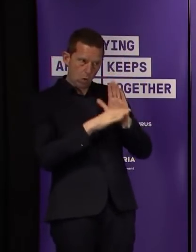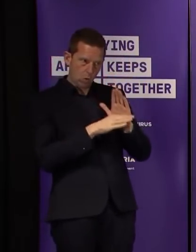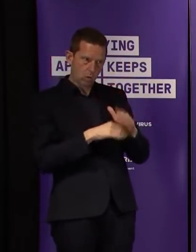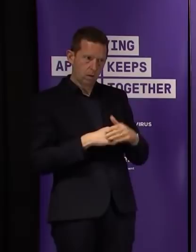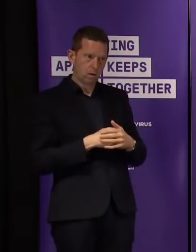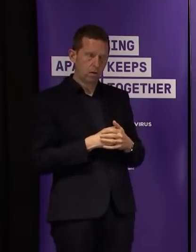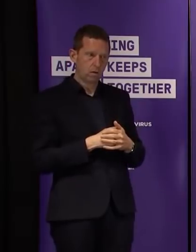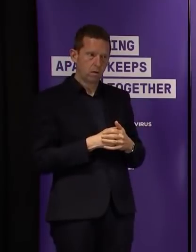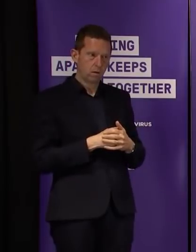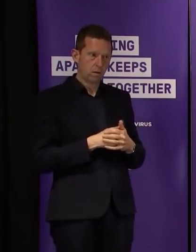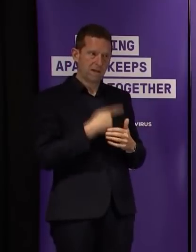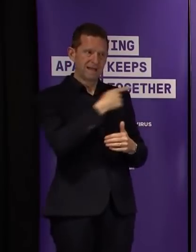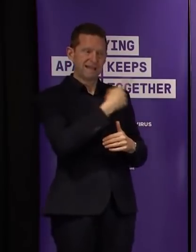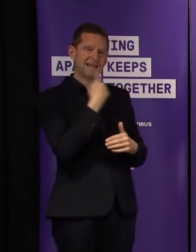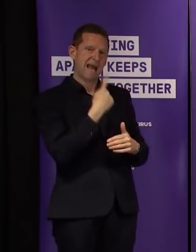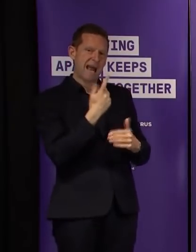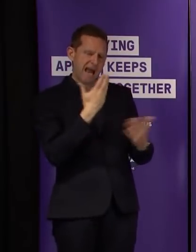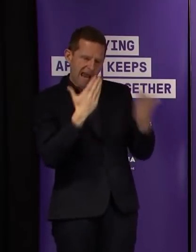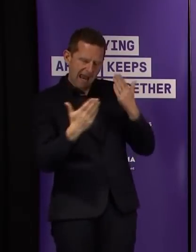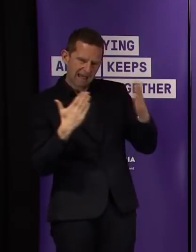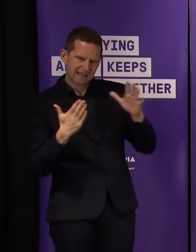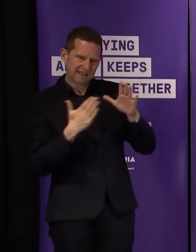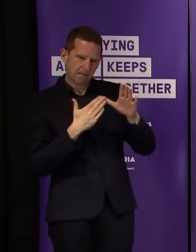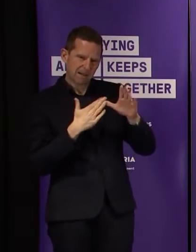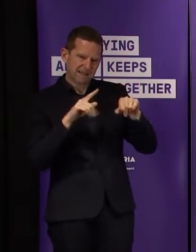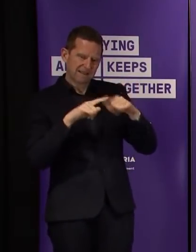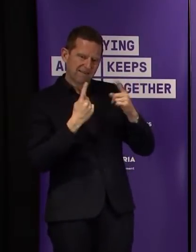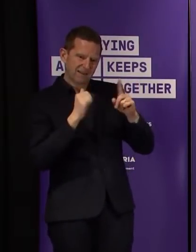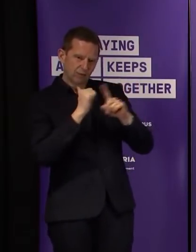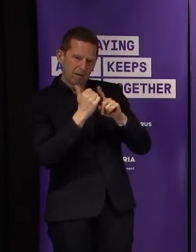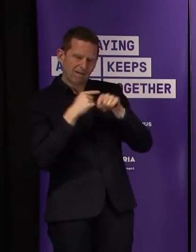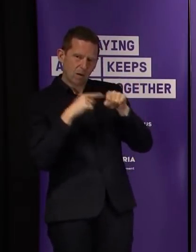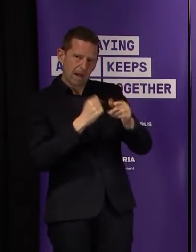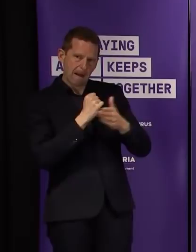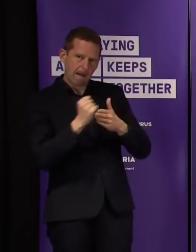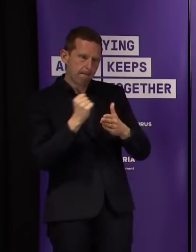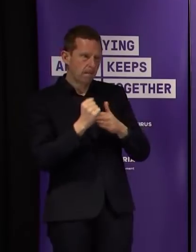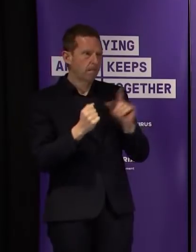other alternative scenarios were presented to the modellers.